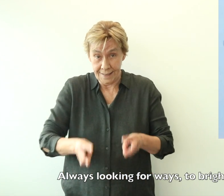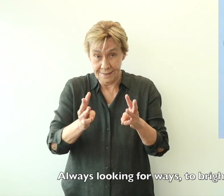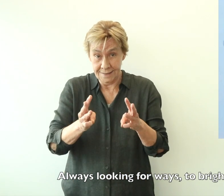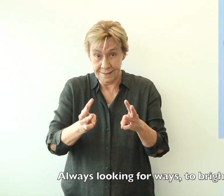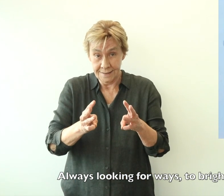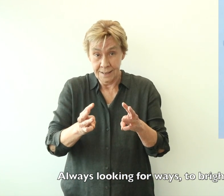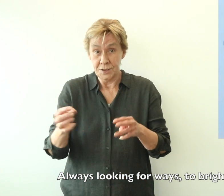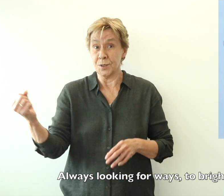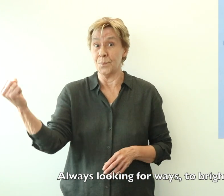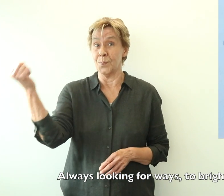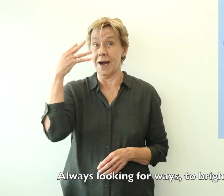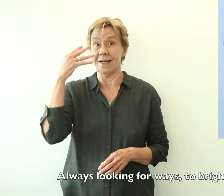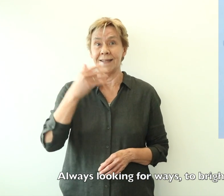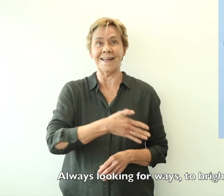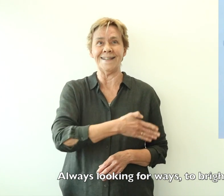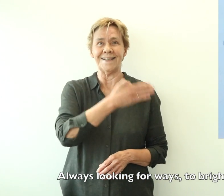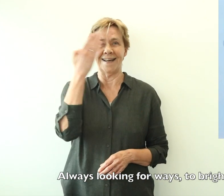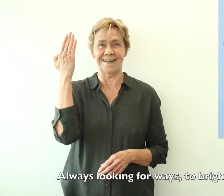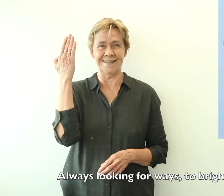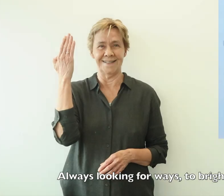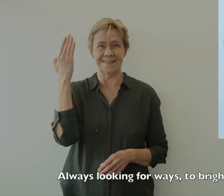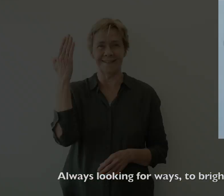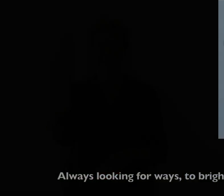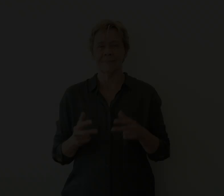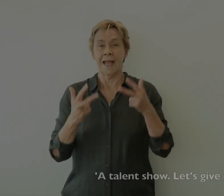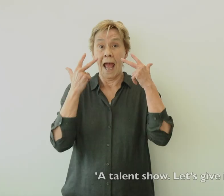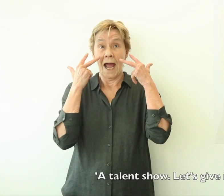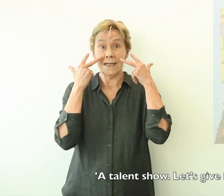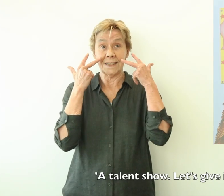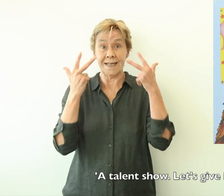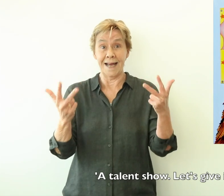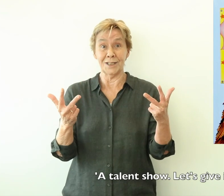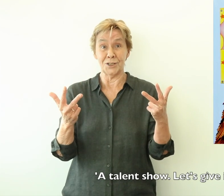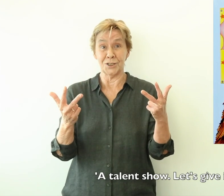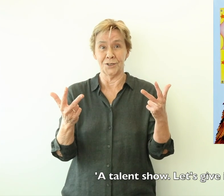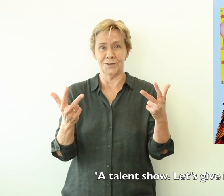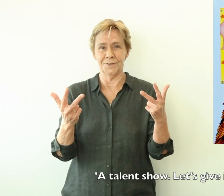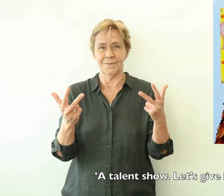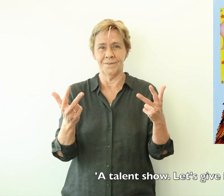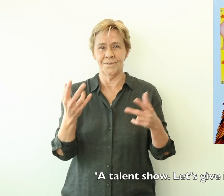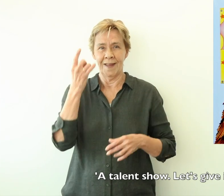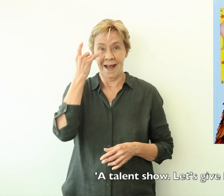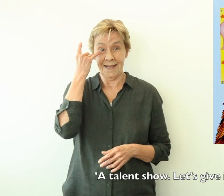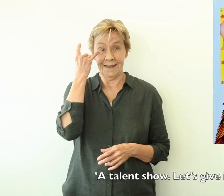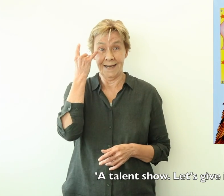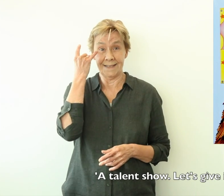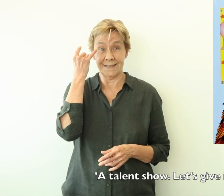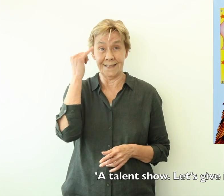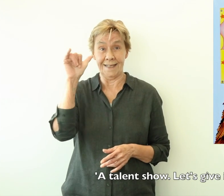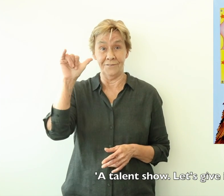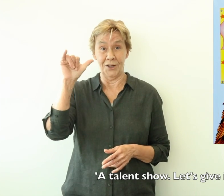ways to brighten their days. A talent show, let's give it a go.